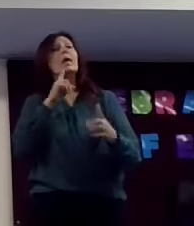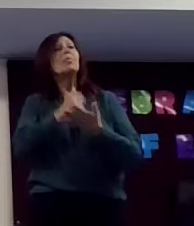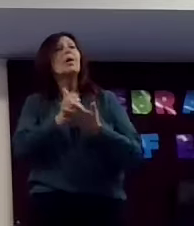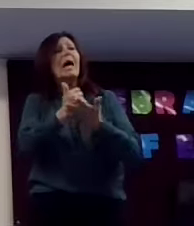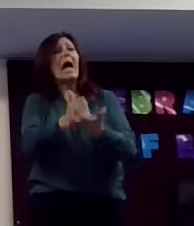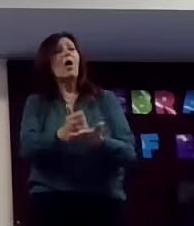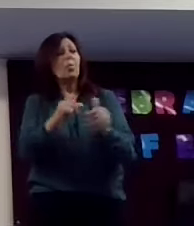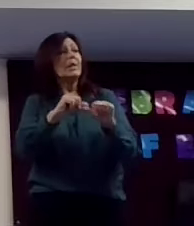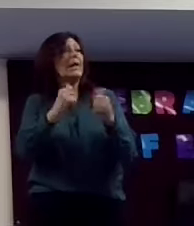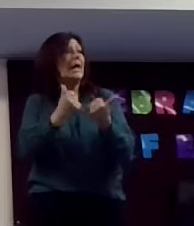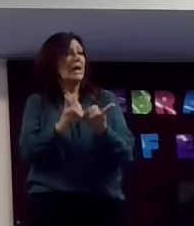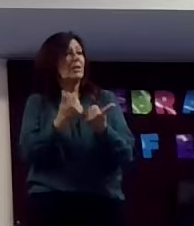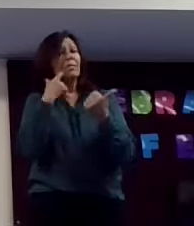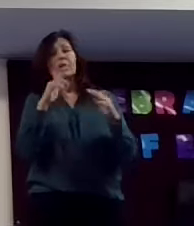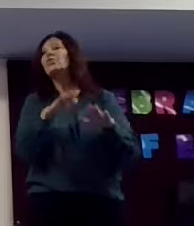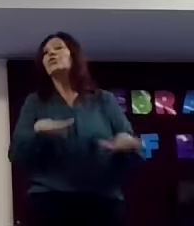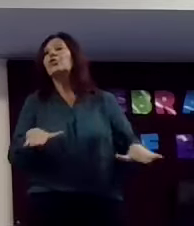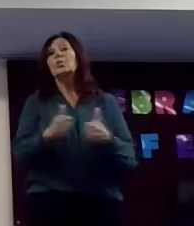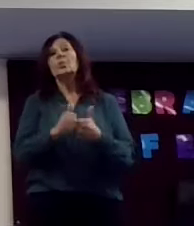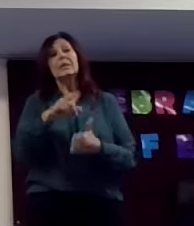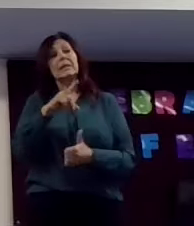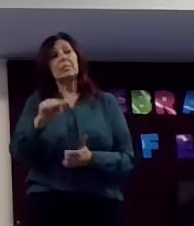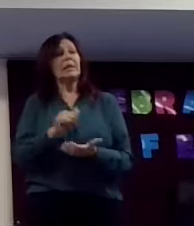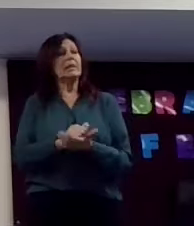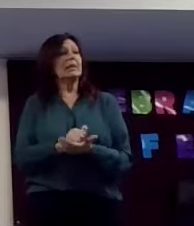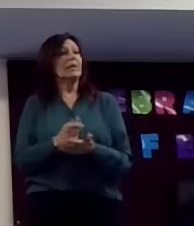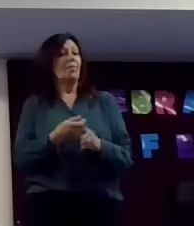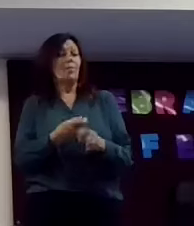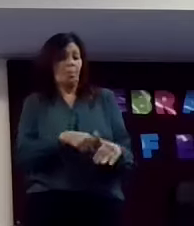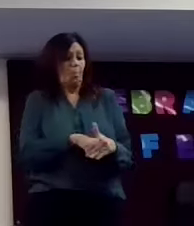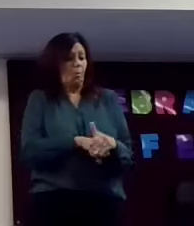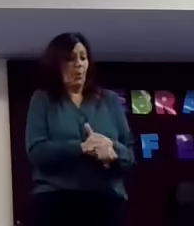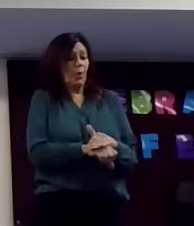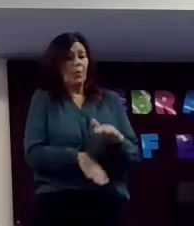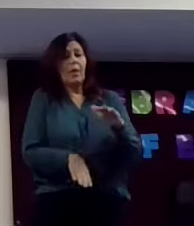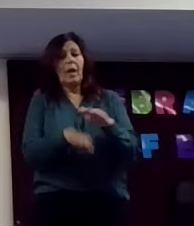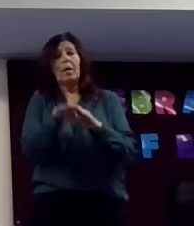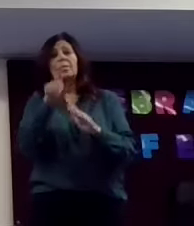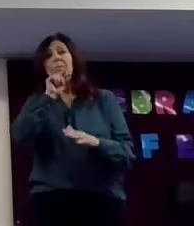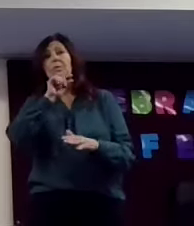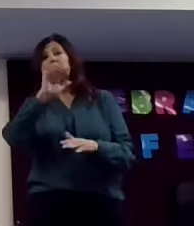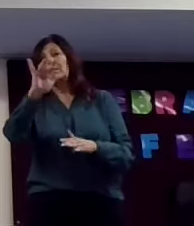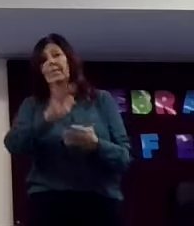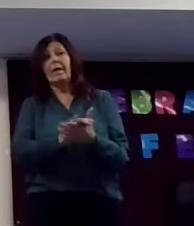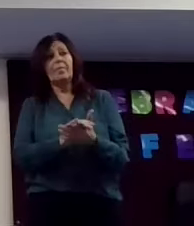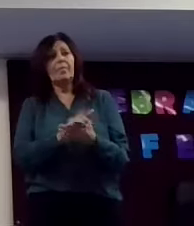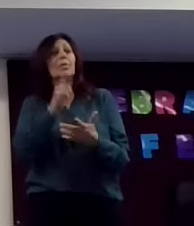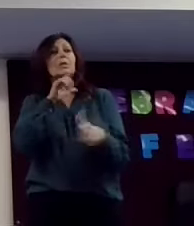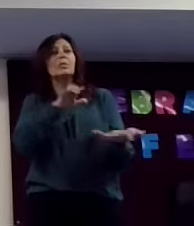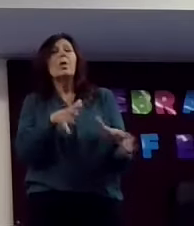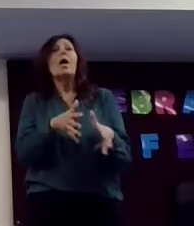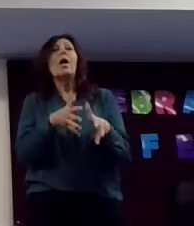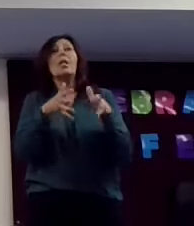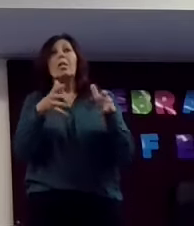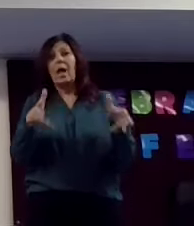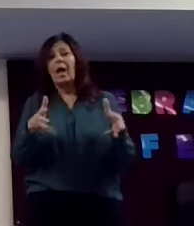helping agencies for children with disabilities from birth up till about 25 years old. So we do a lot